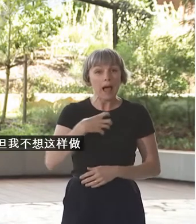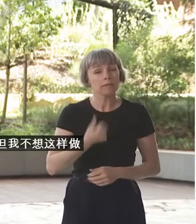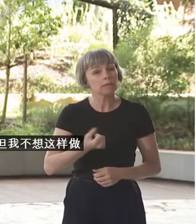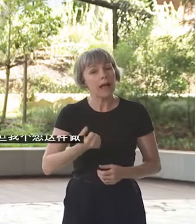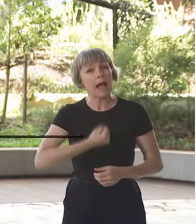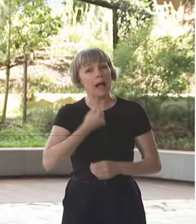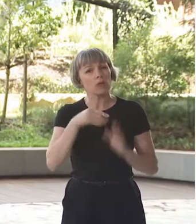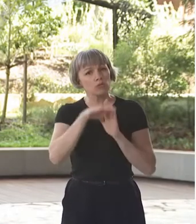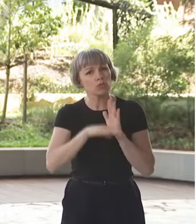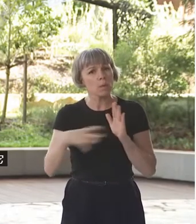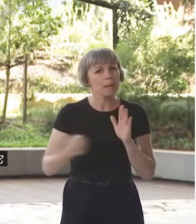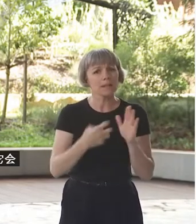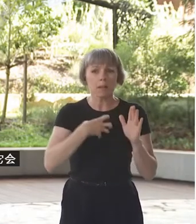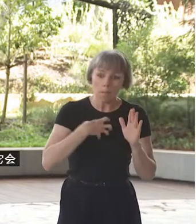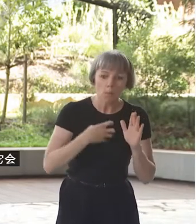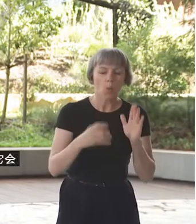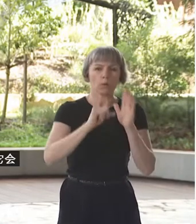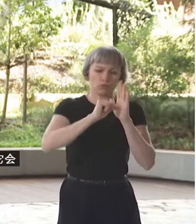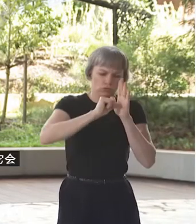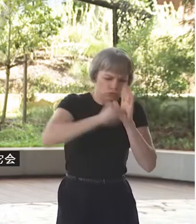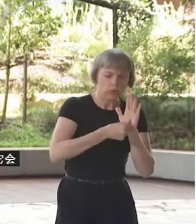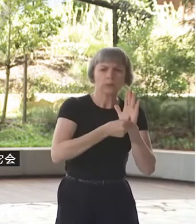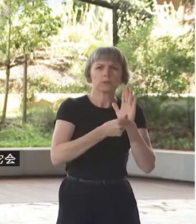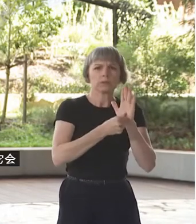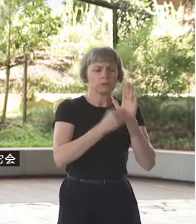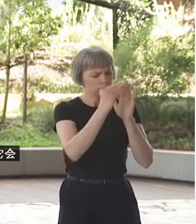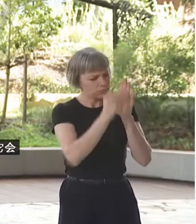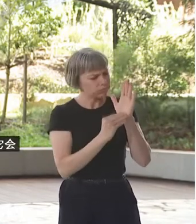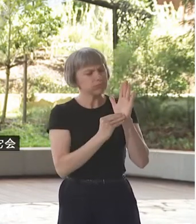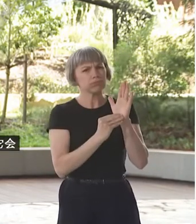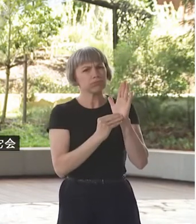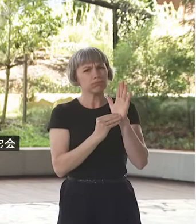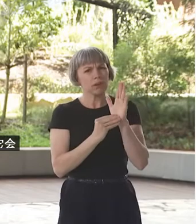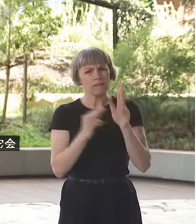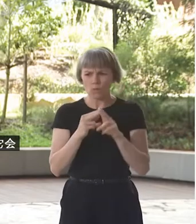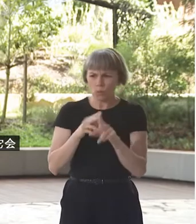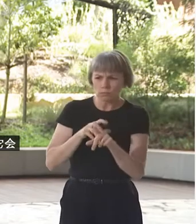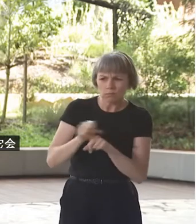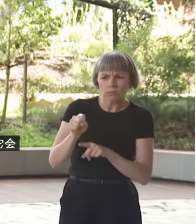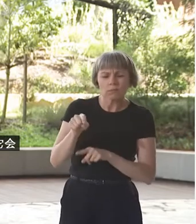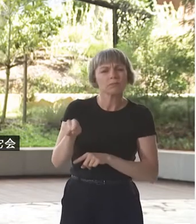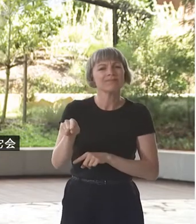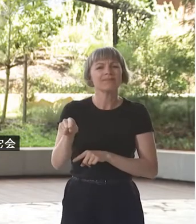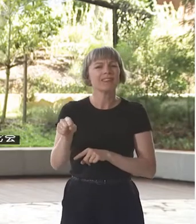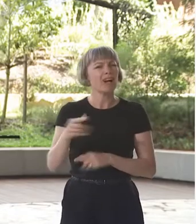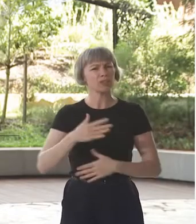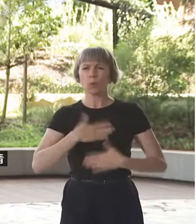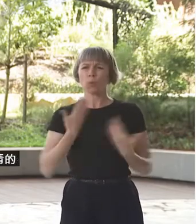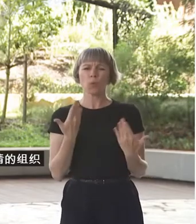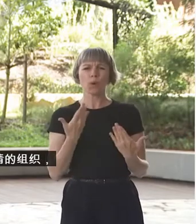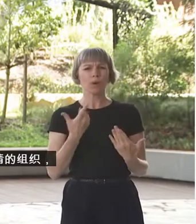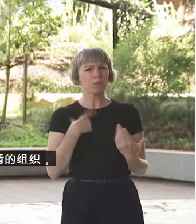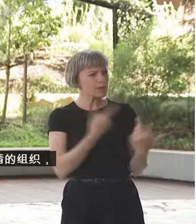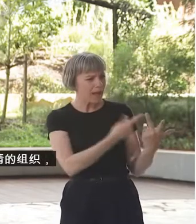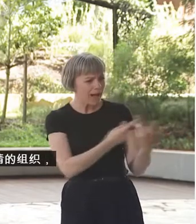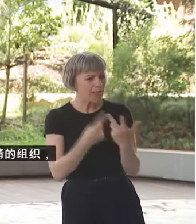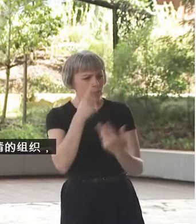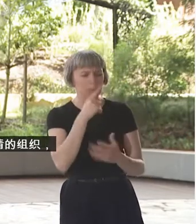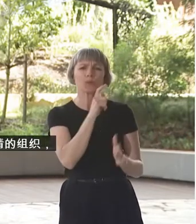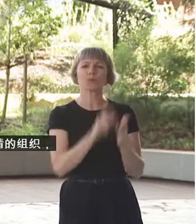that, because that means it will capture a whole lot of other organisations that are doing the right